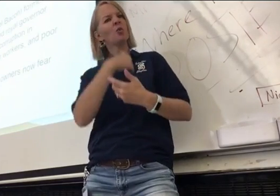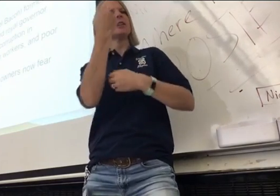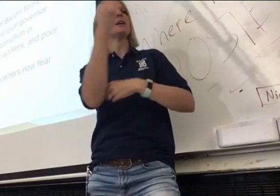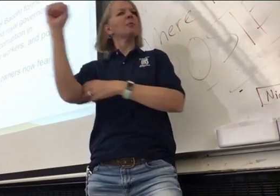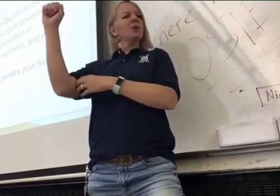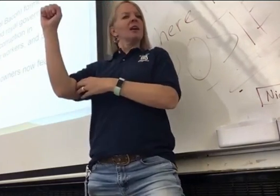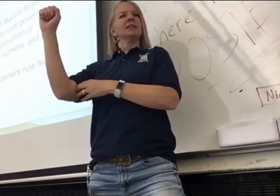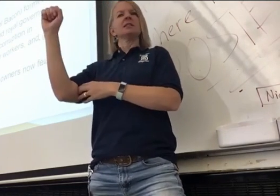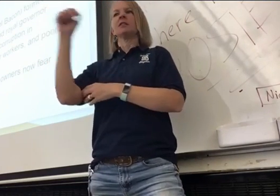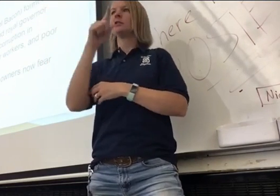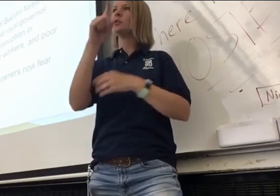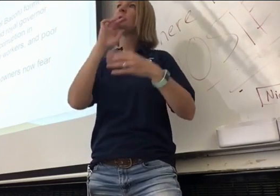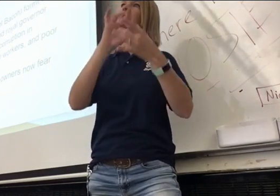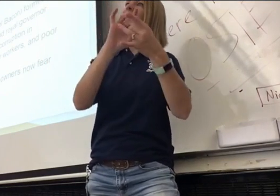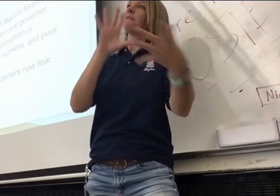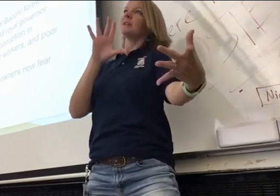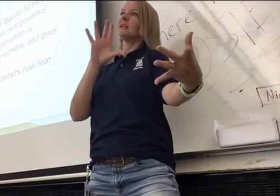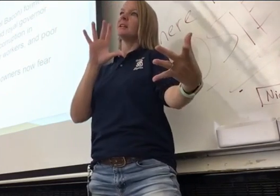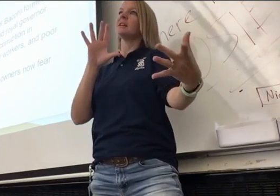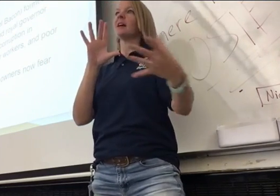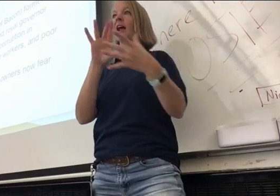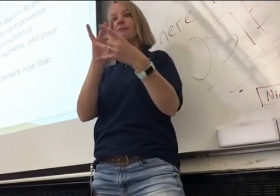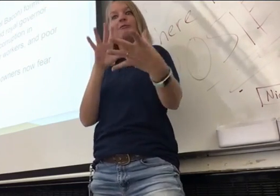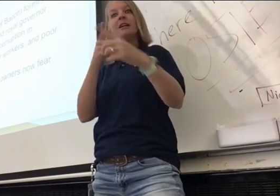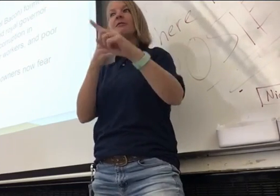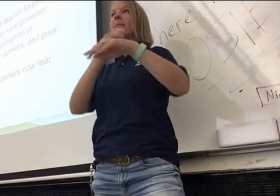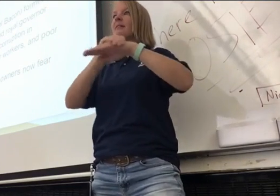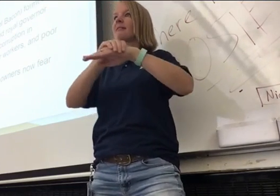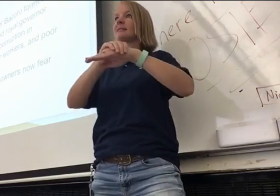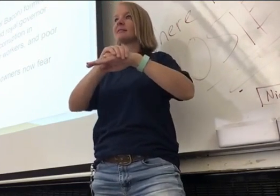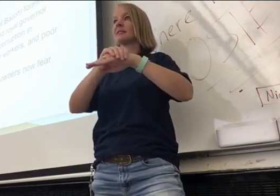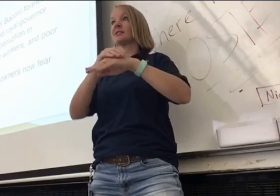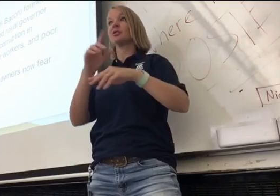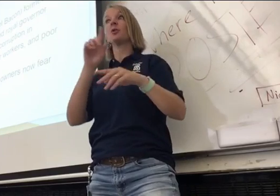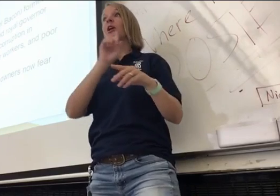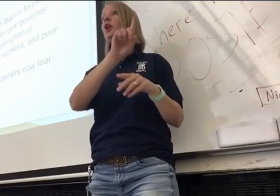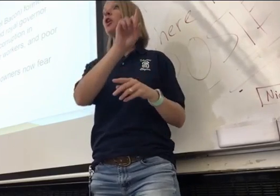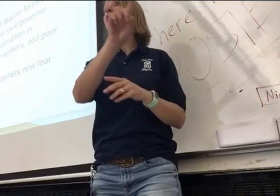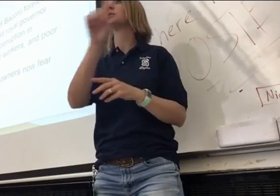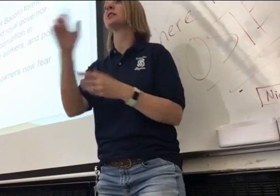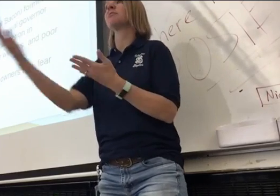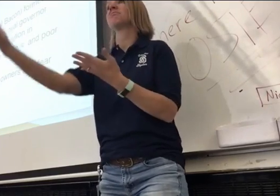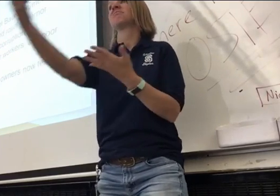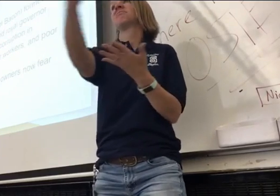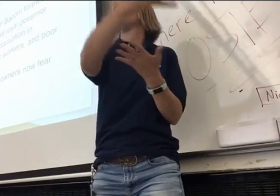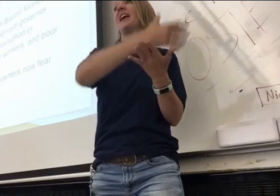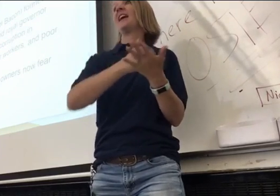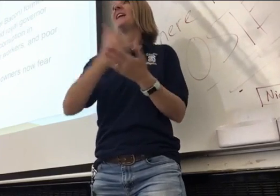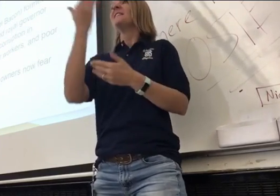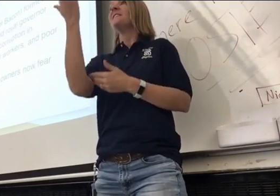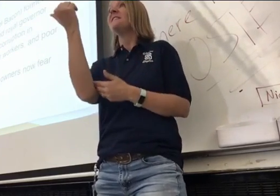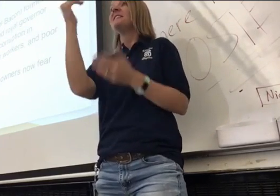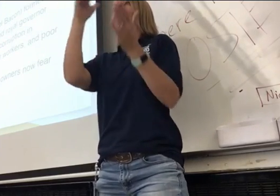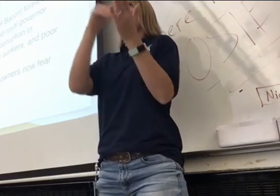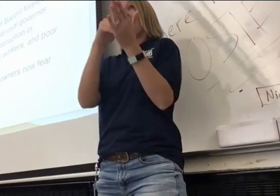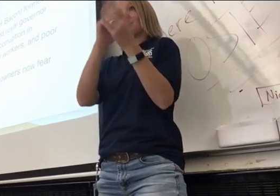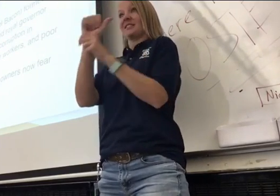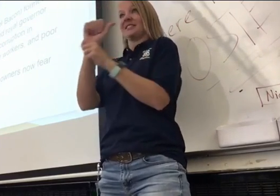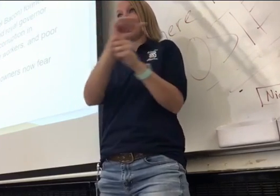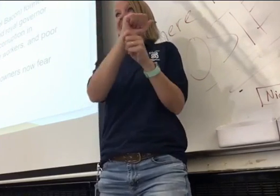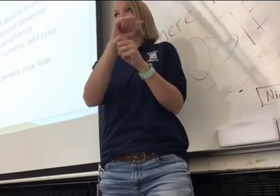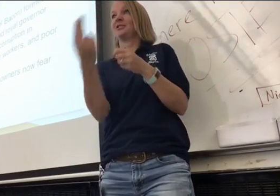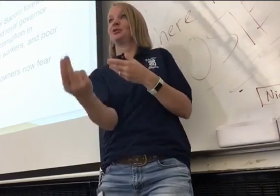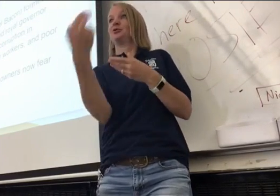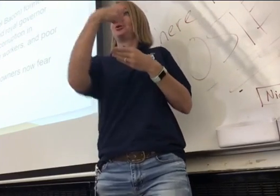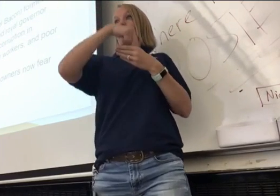going to be freed from your plantations and freed from England. And he goes around and he recruits 15,000 slaves to come